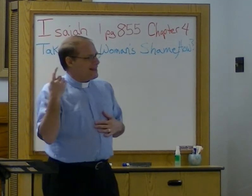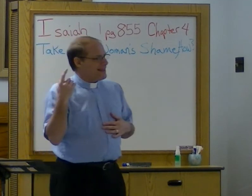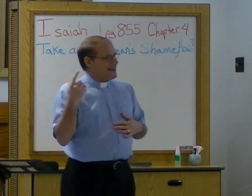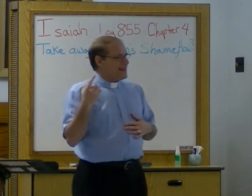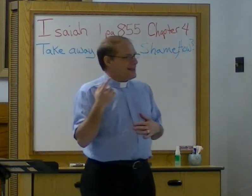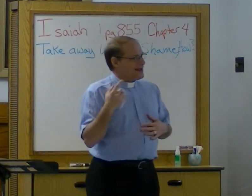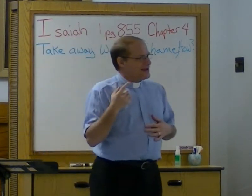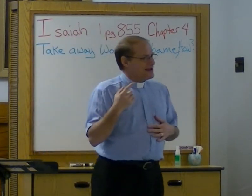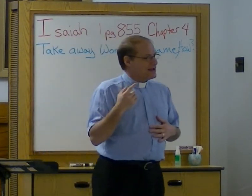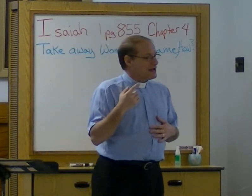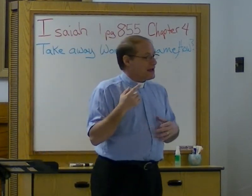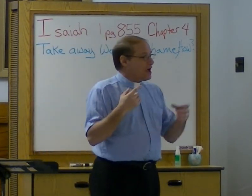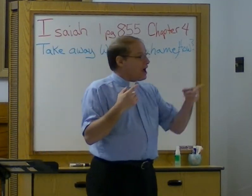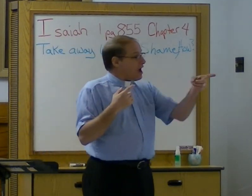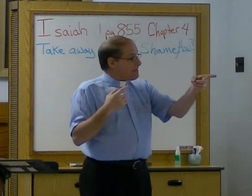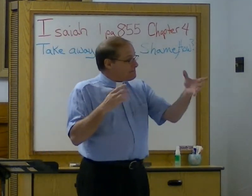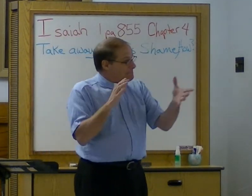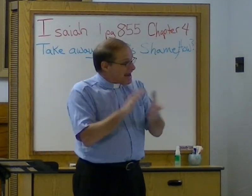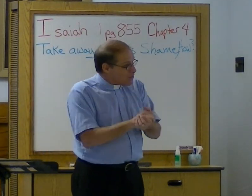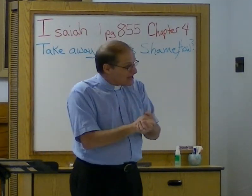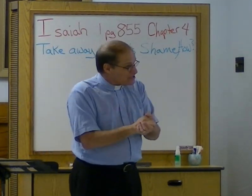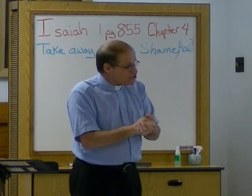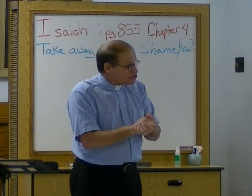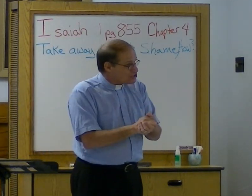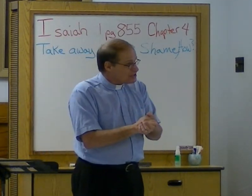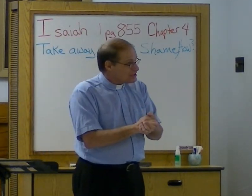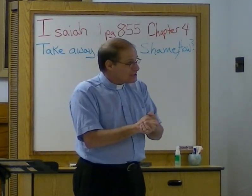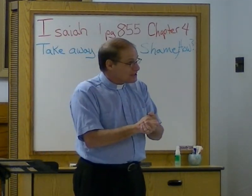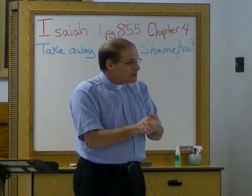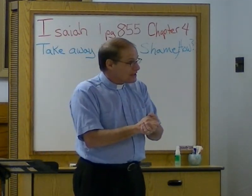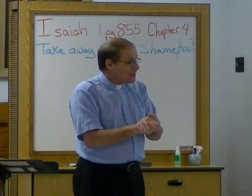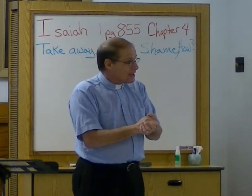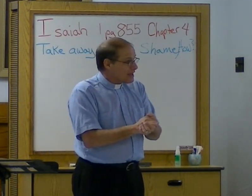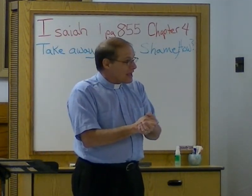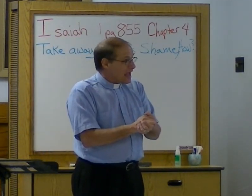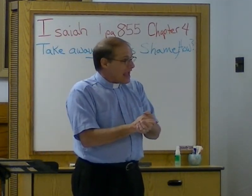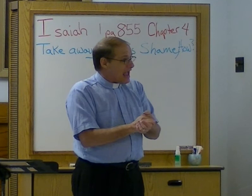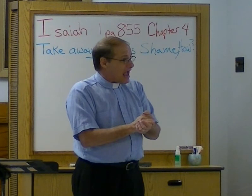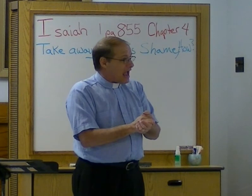is get married. Marriage! And they change the last name.